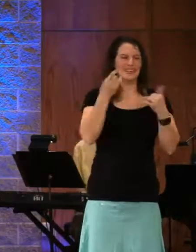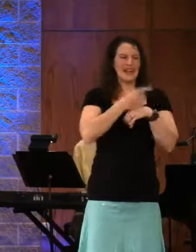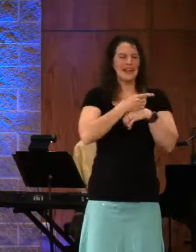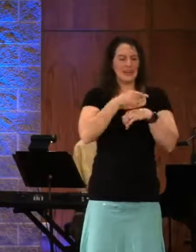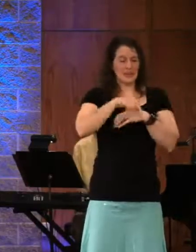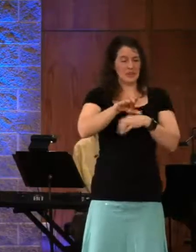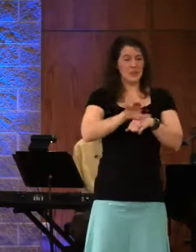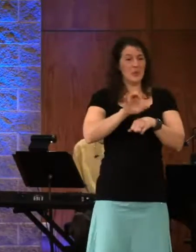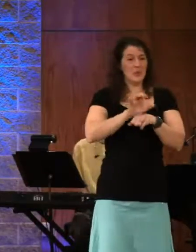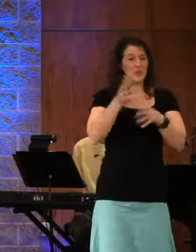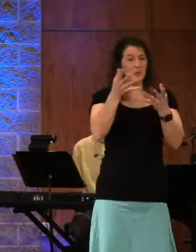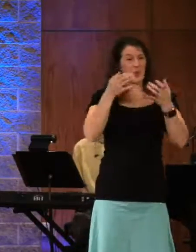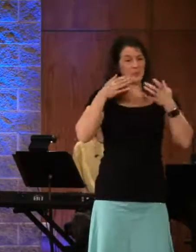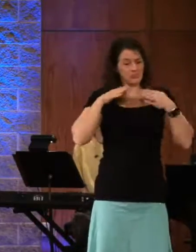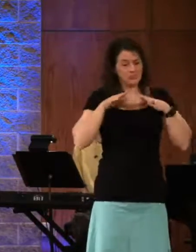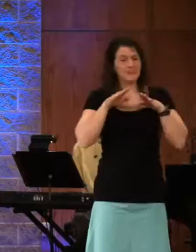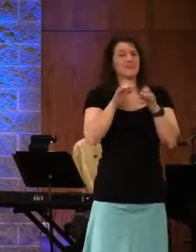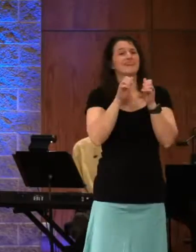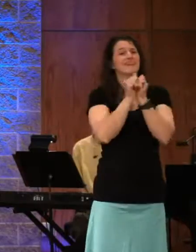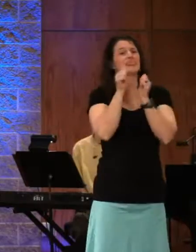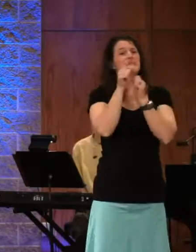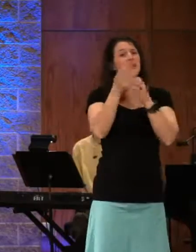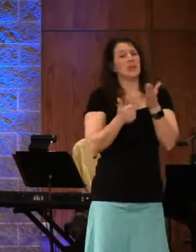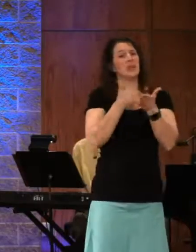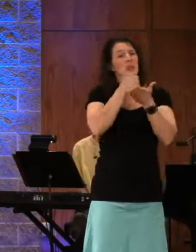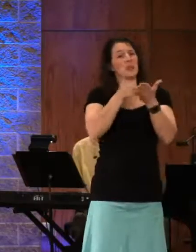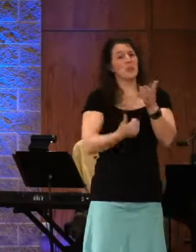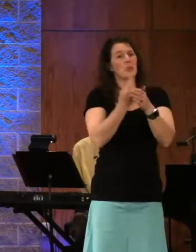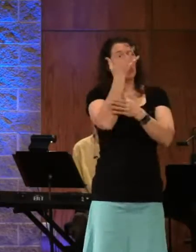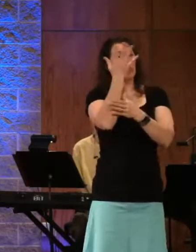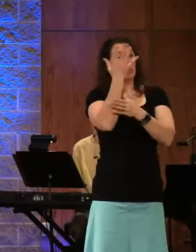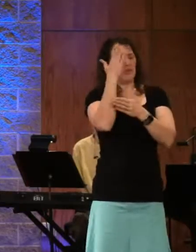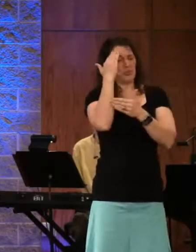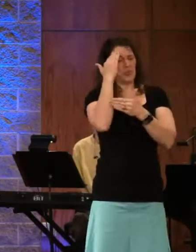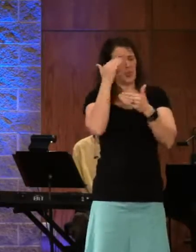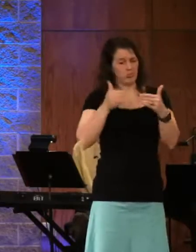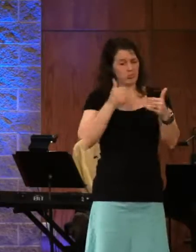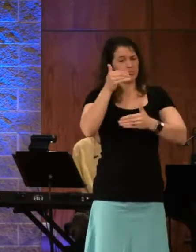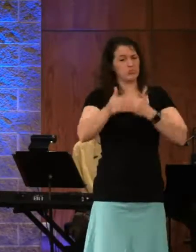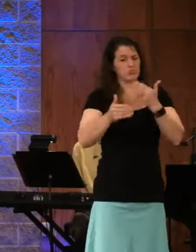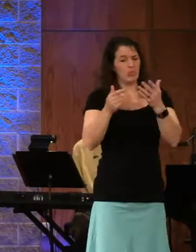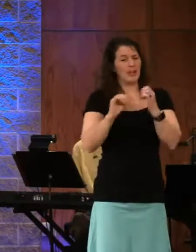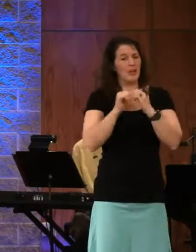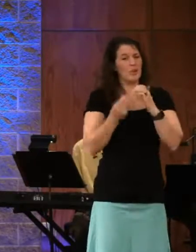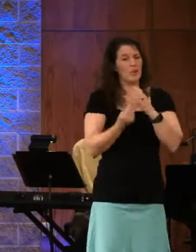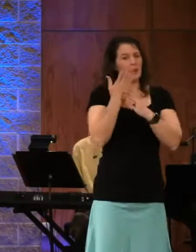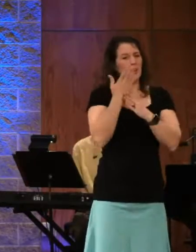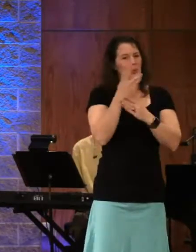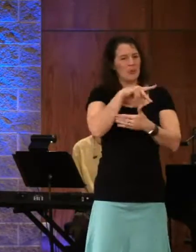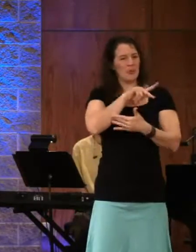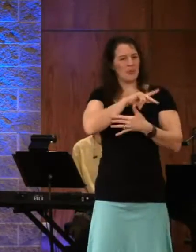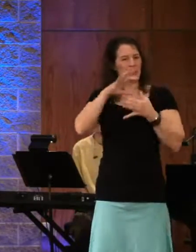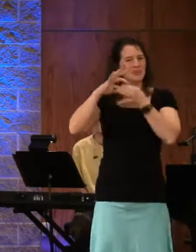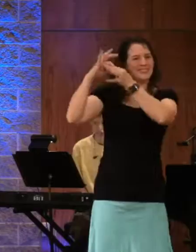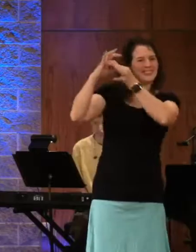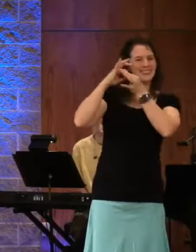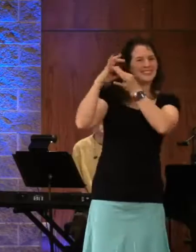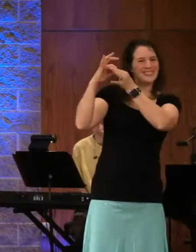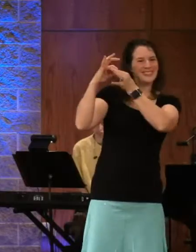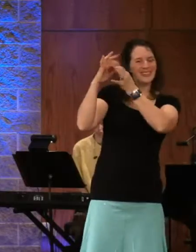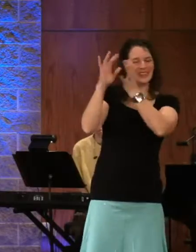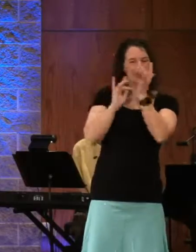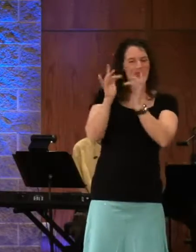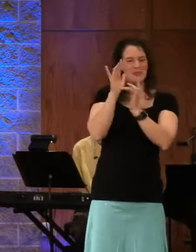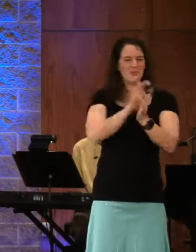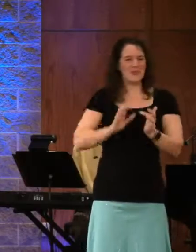come alongside you and help you grow and know what the next steps are for how you grow in this personal relationship with Jesus